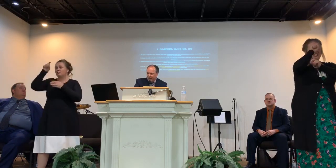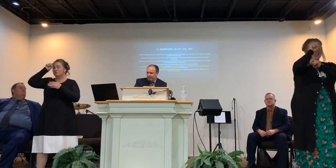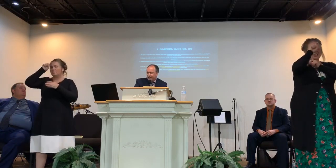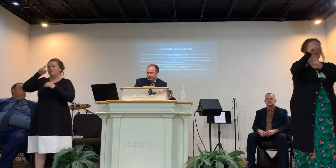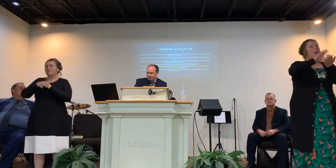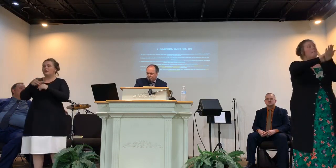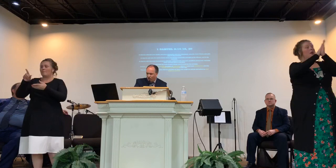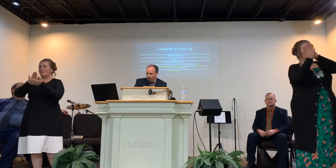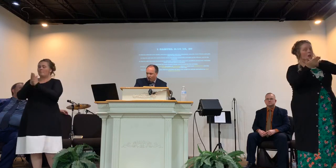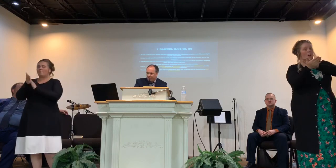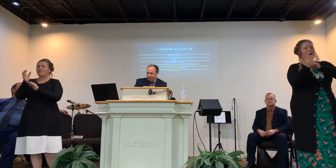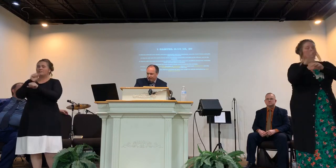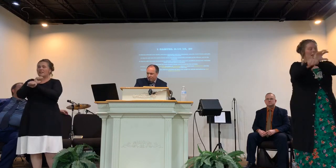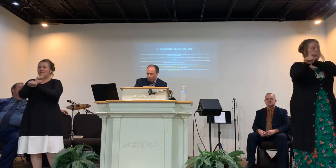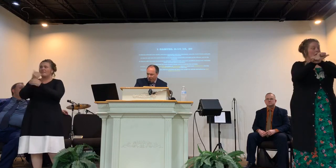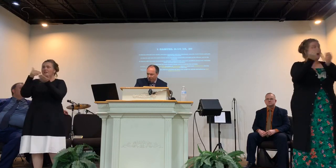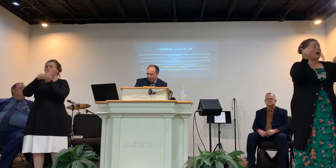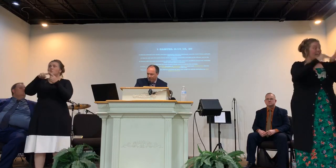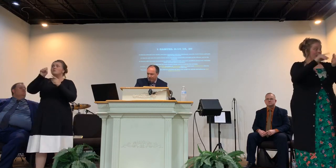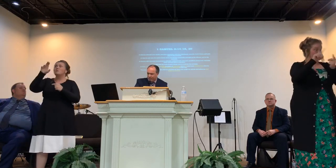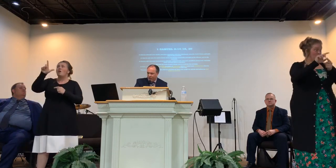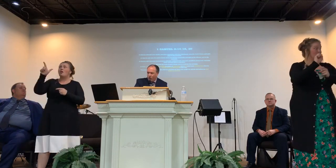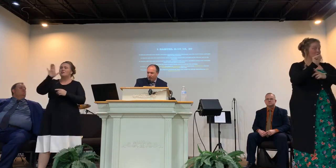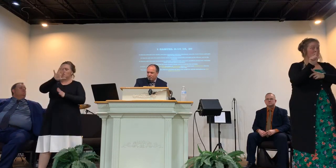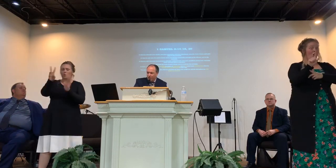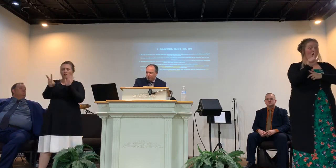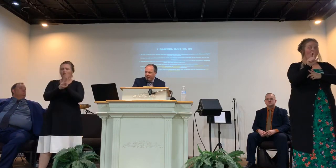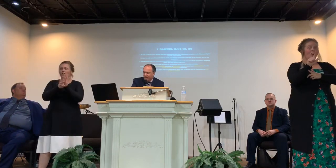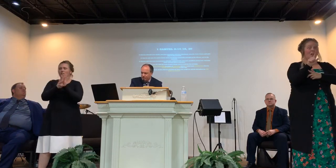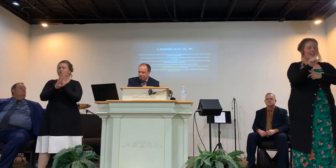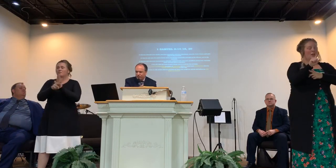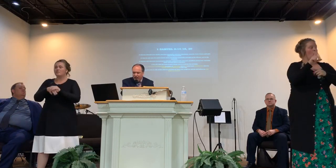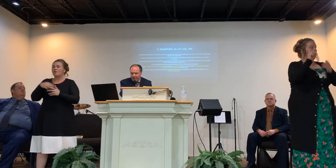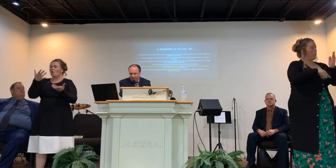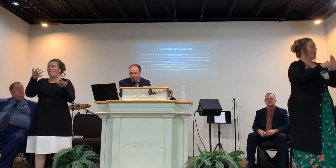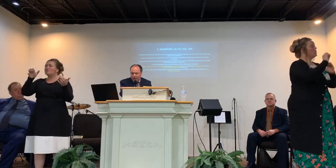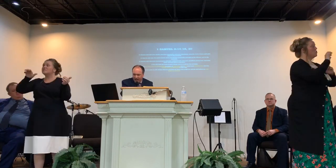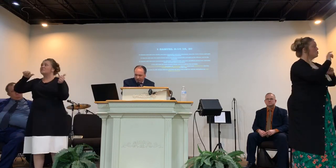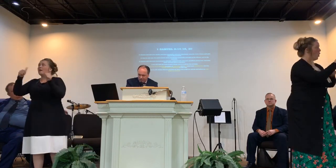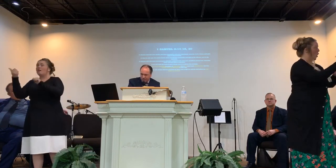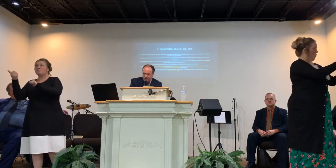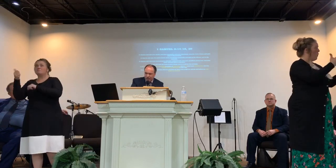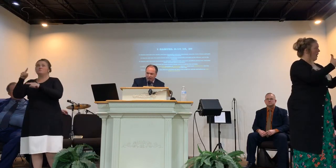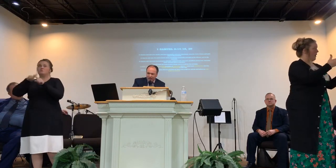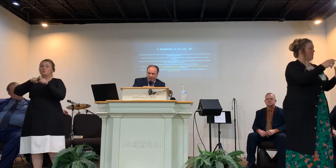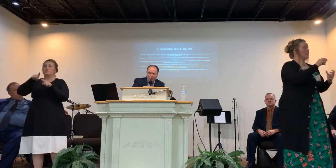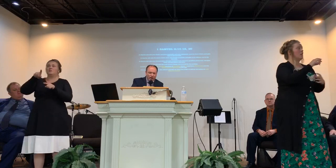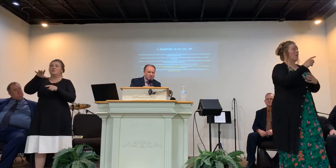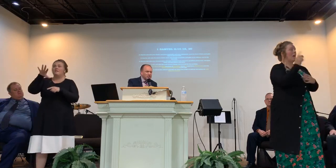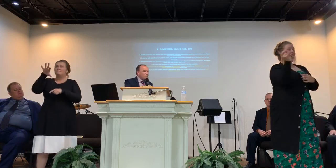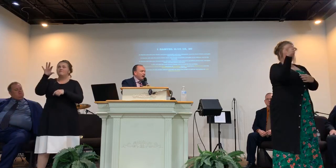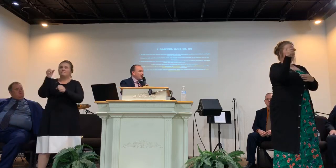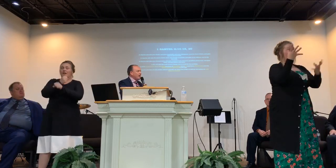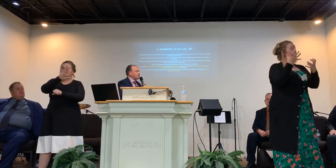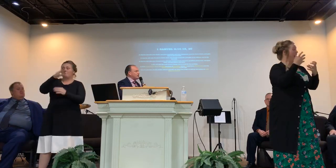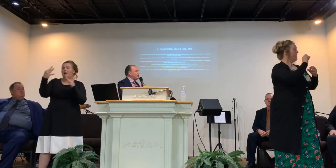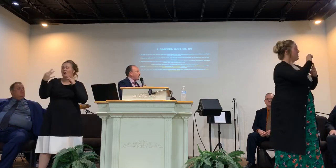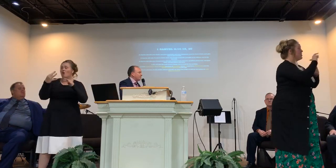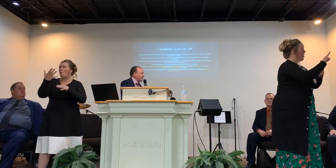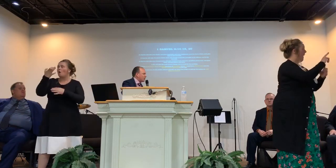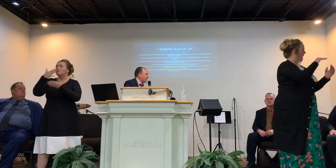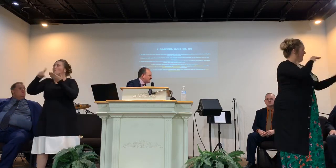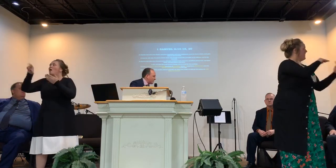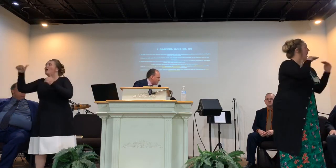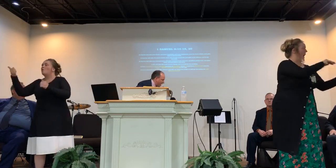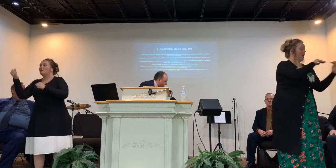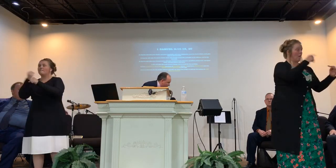slaves again to Saul and his will. They wanted something else to fight their battles. They wanted somebody else to